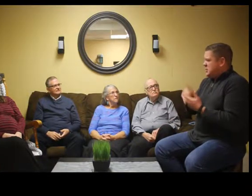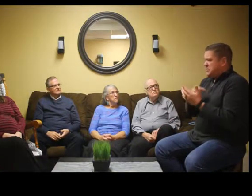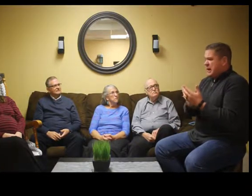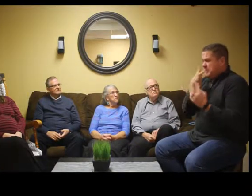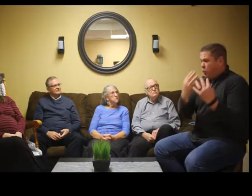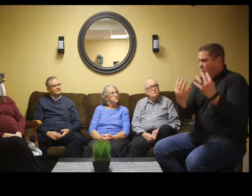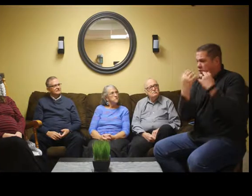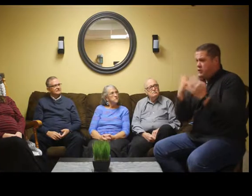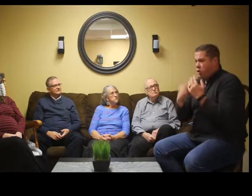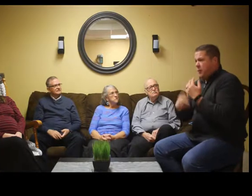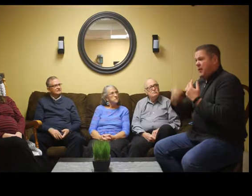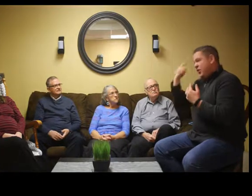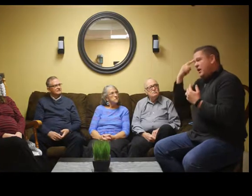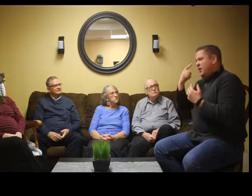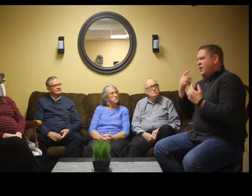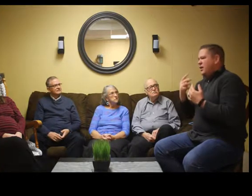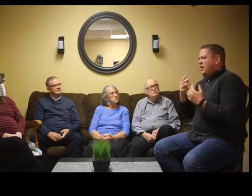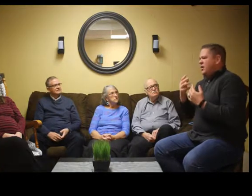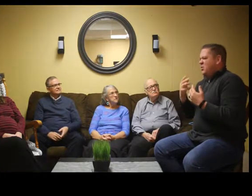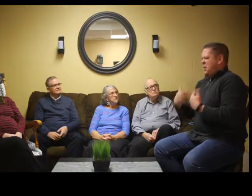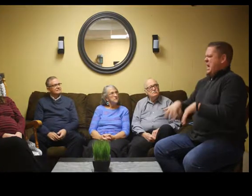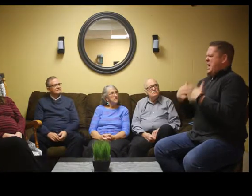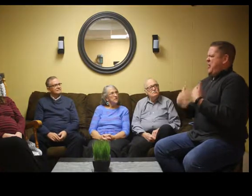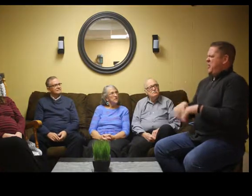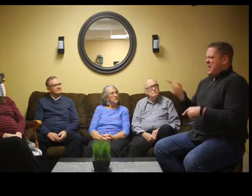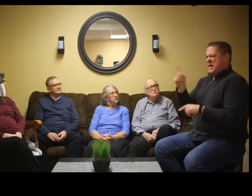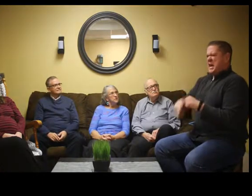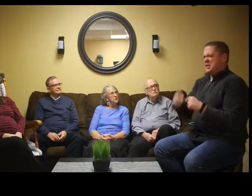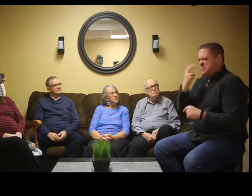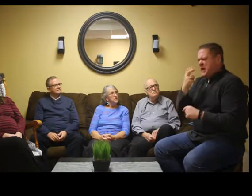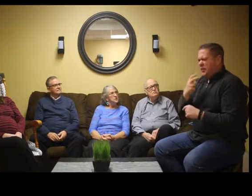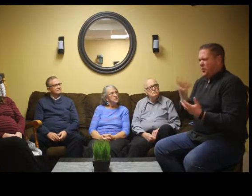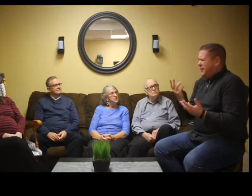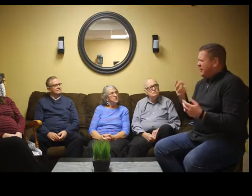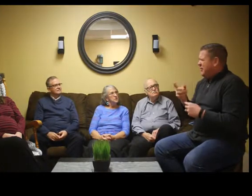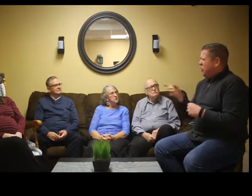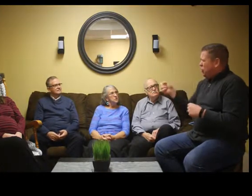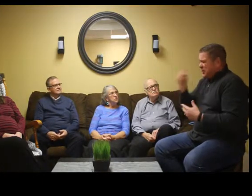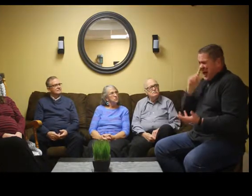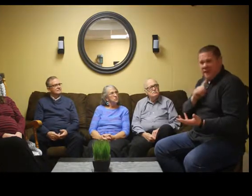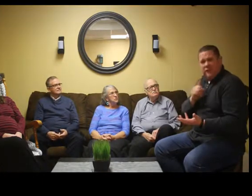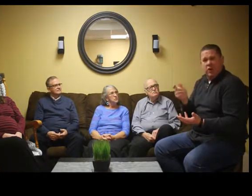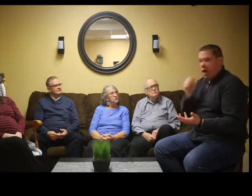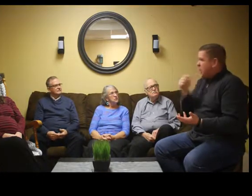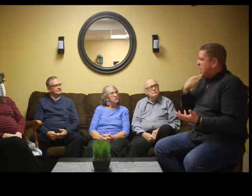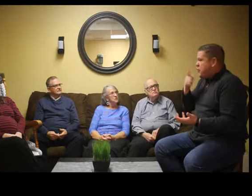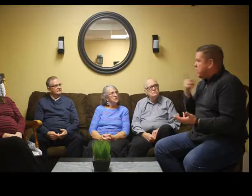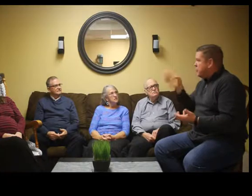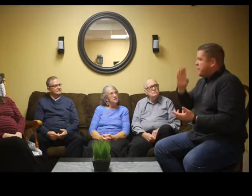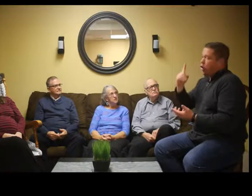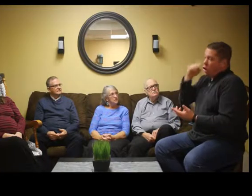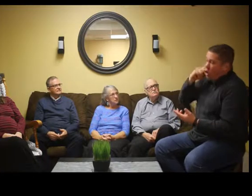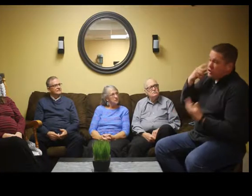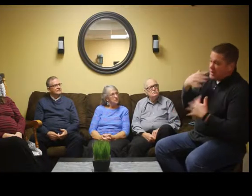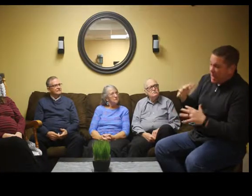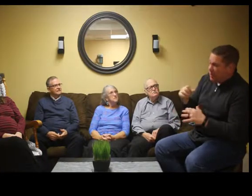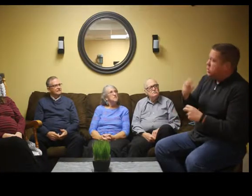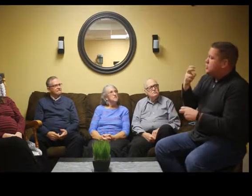sometimes people watch this program and think, wow, they can't speak. Well, you're deaf. They're not hearing. You've never heard sound, so it's